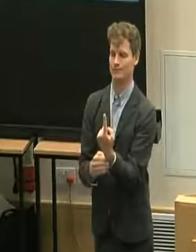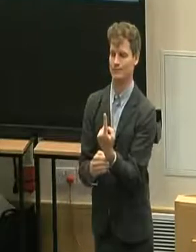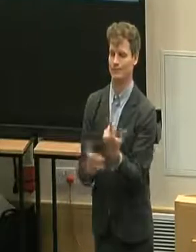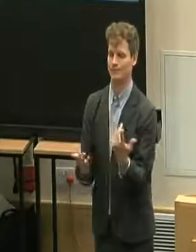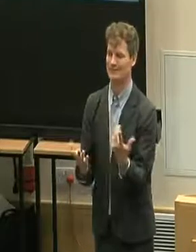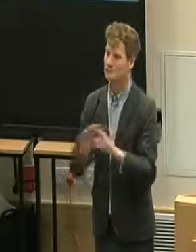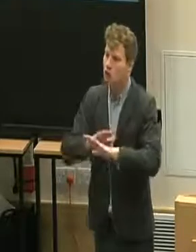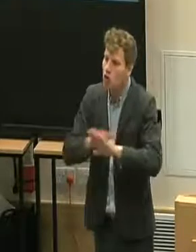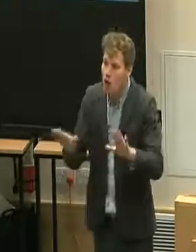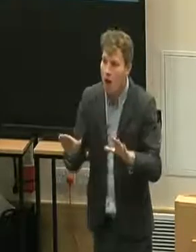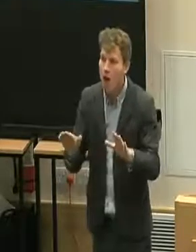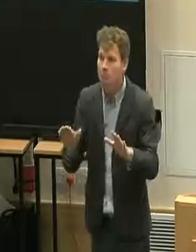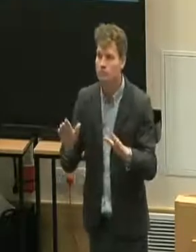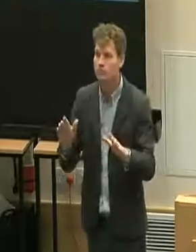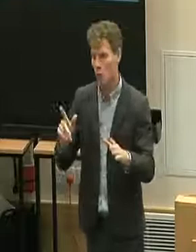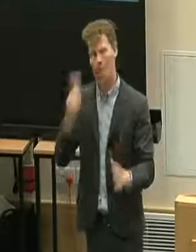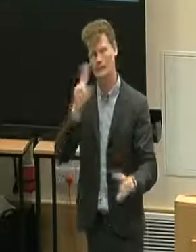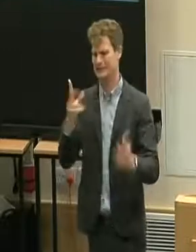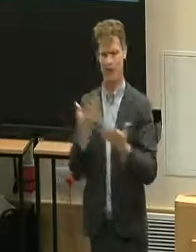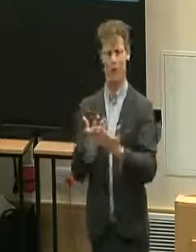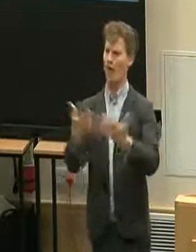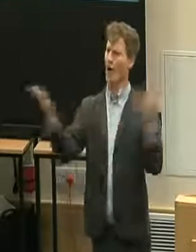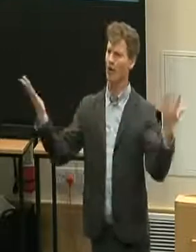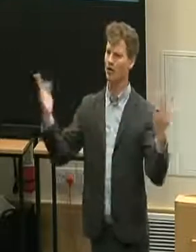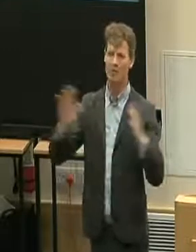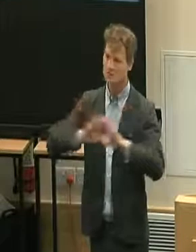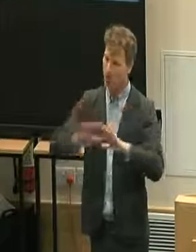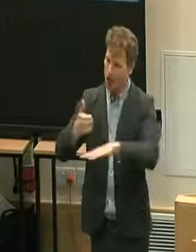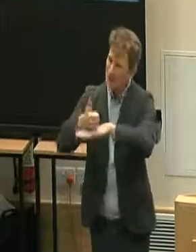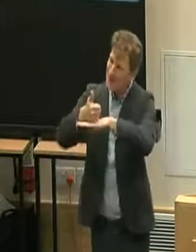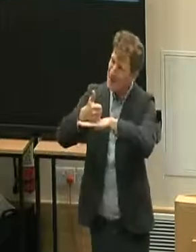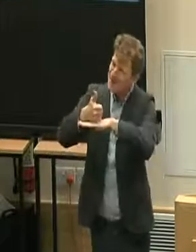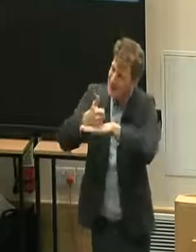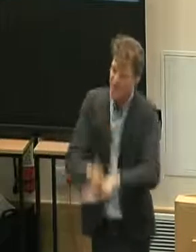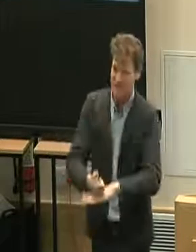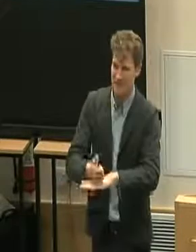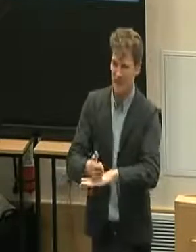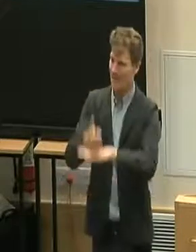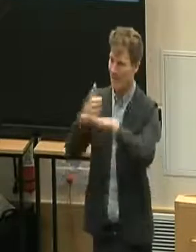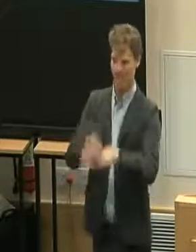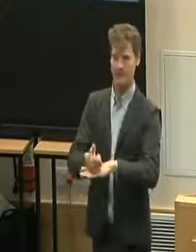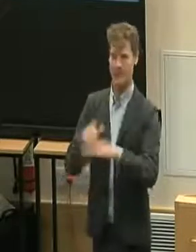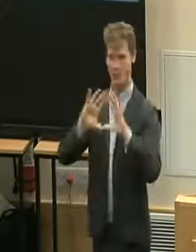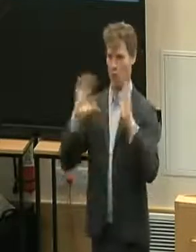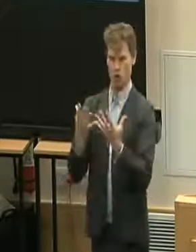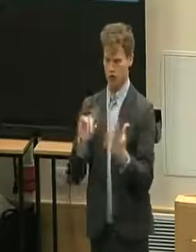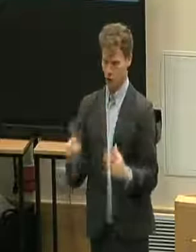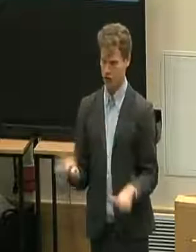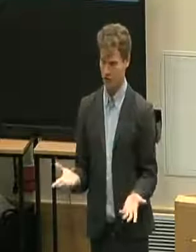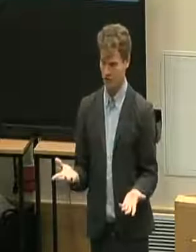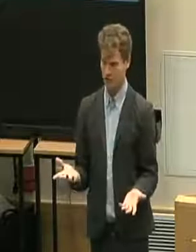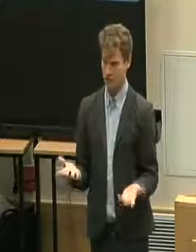nor basic, fundamental to the physics of the world. It is created